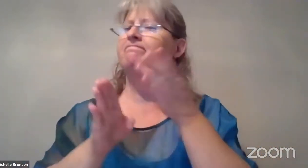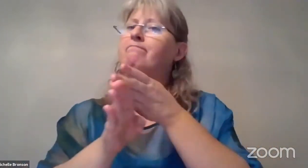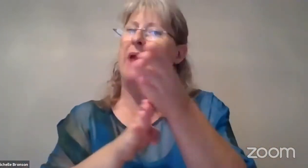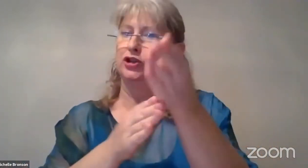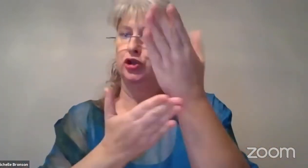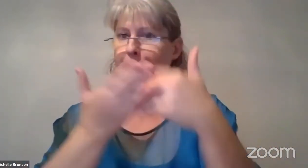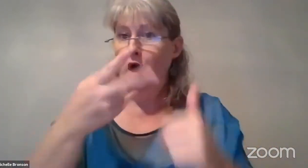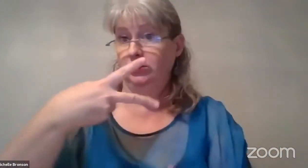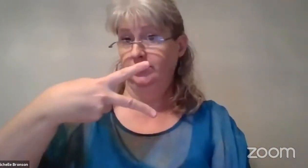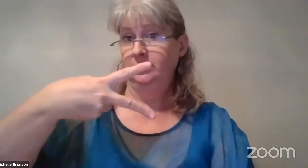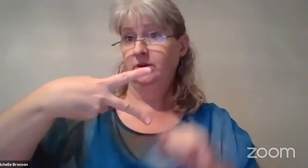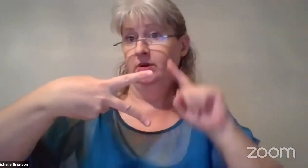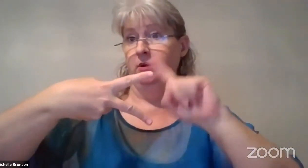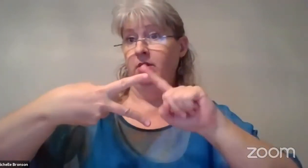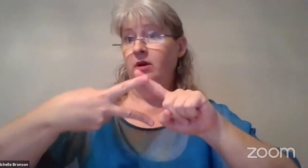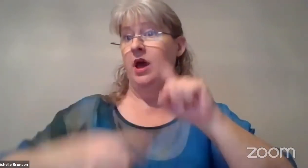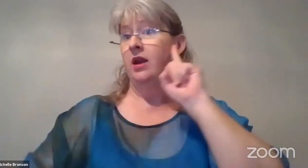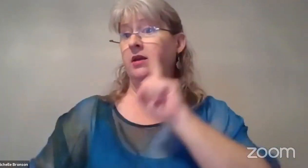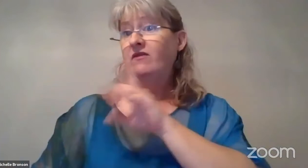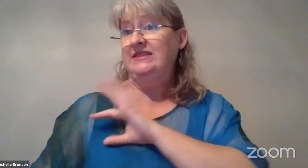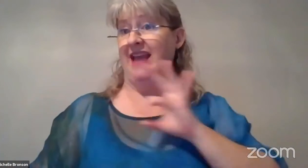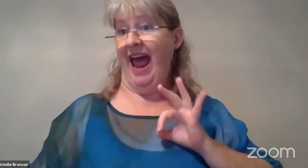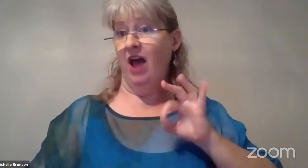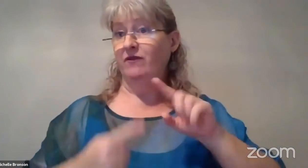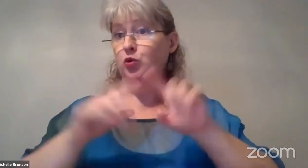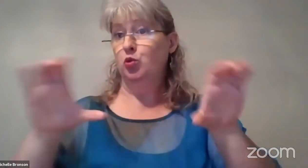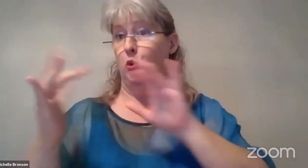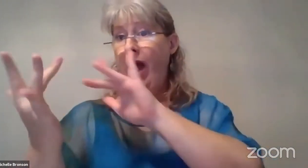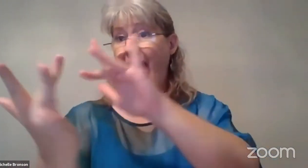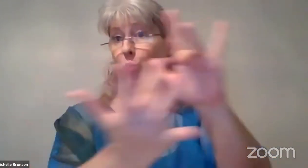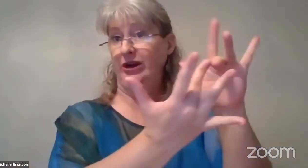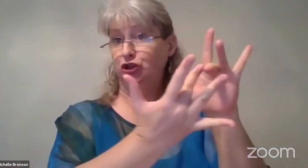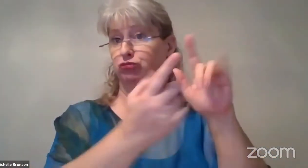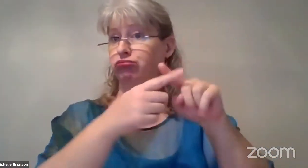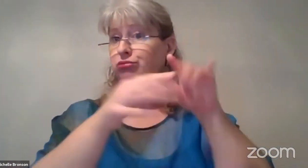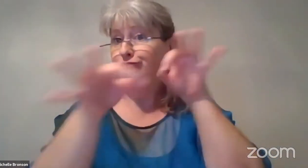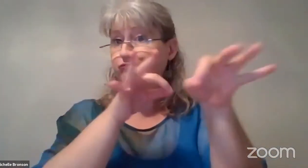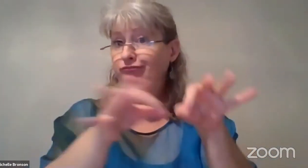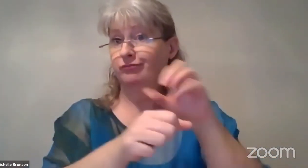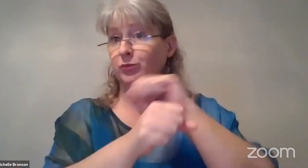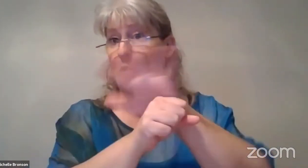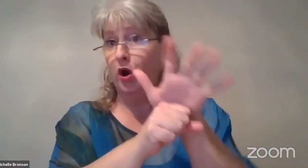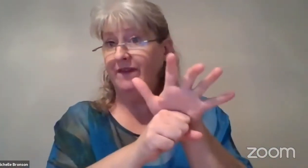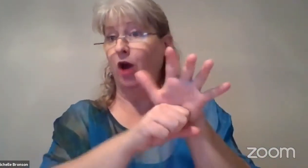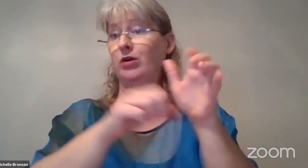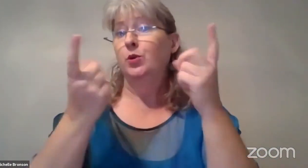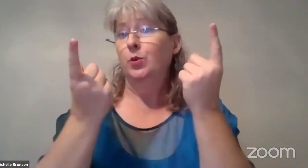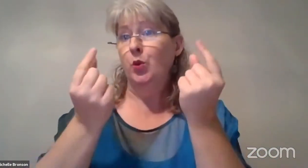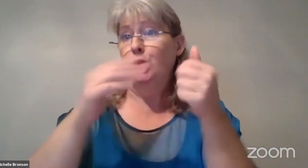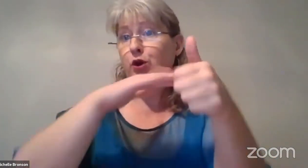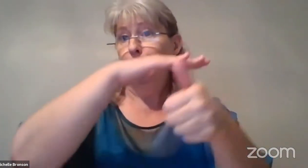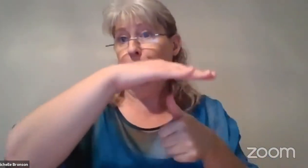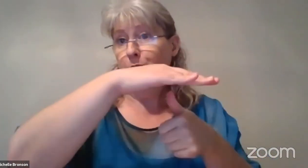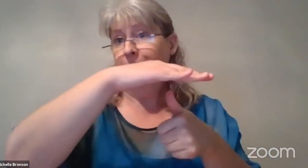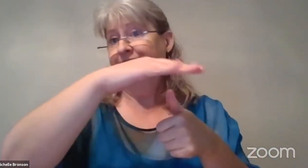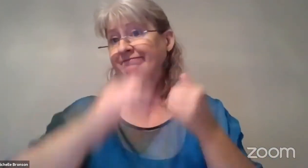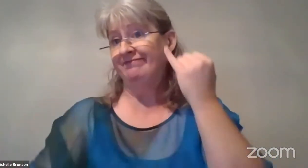us for 2 major areas. The first being deaf staff outreach, speaking